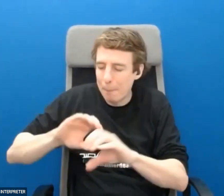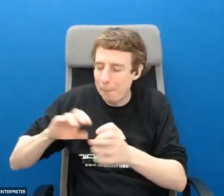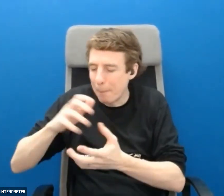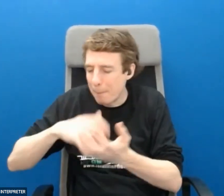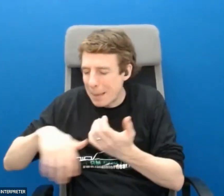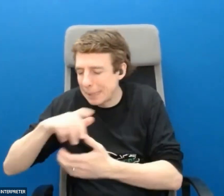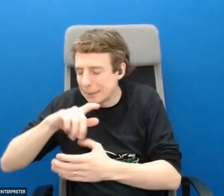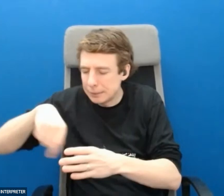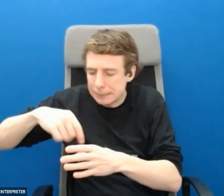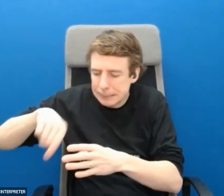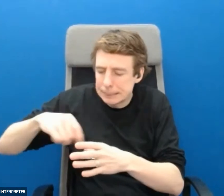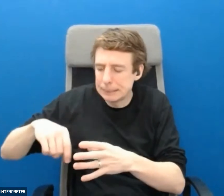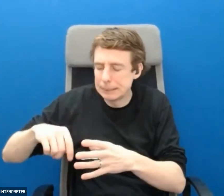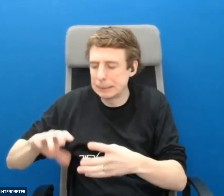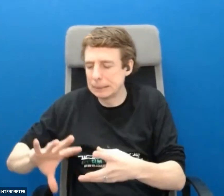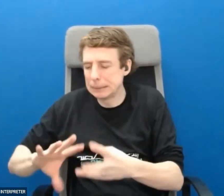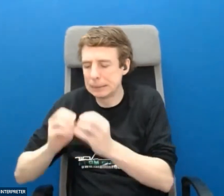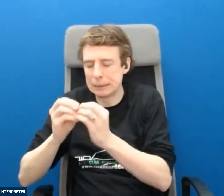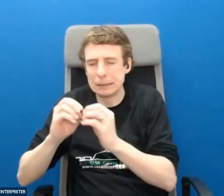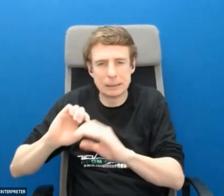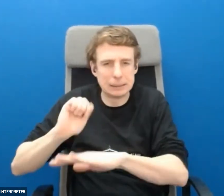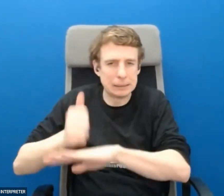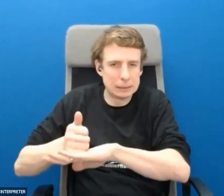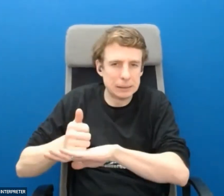However, as we've said, it's not a true